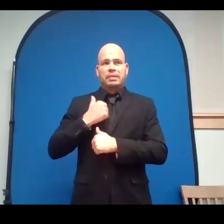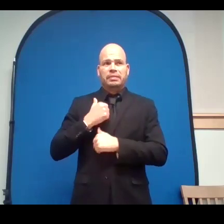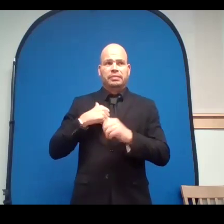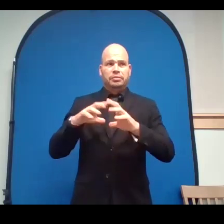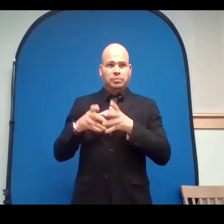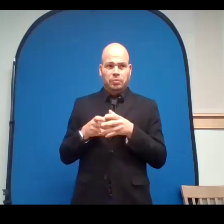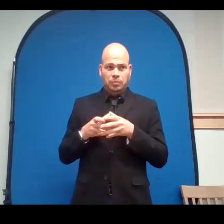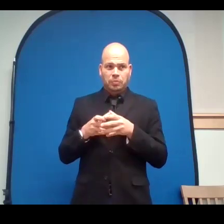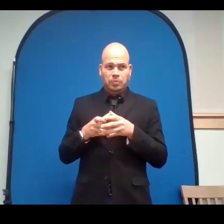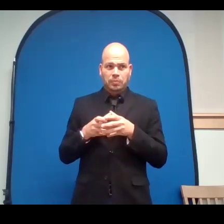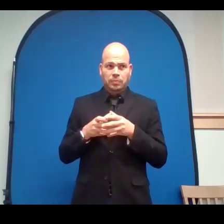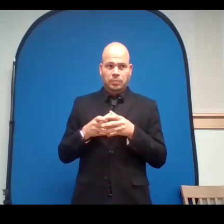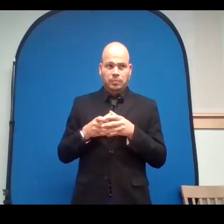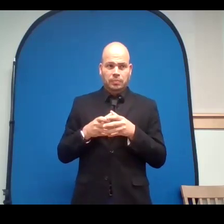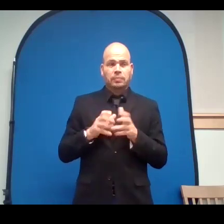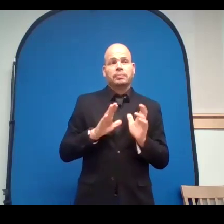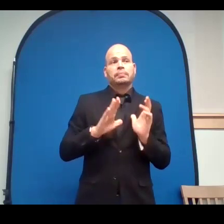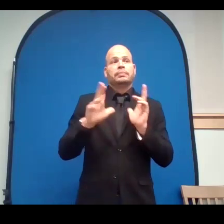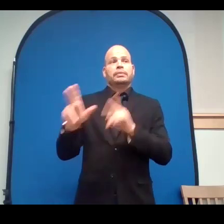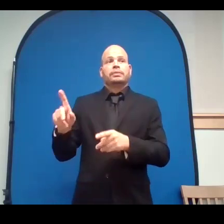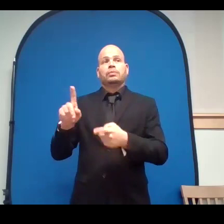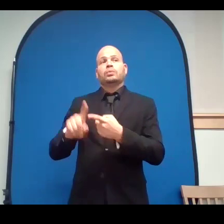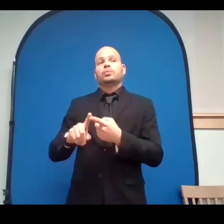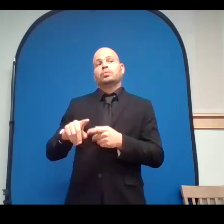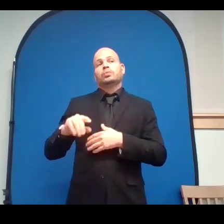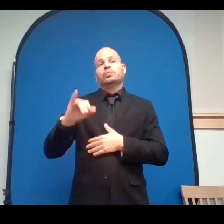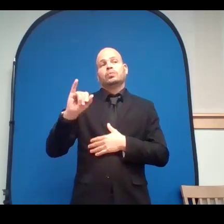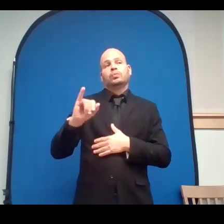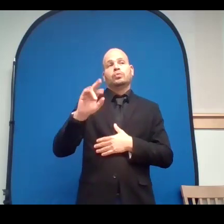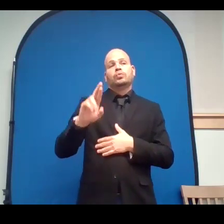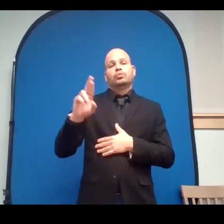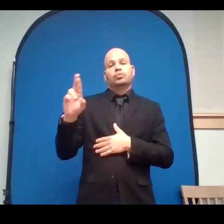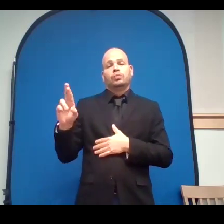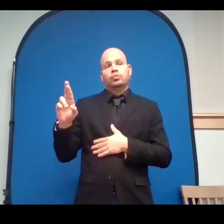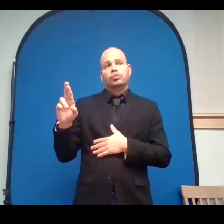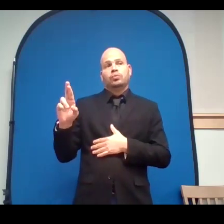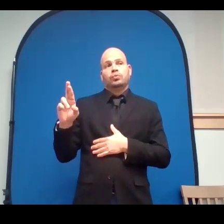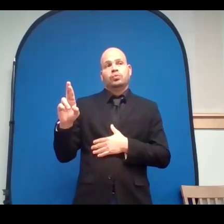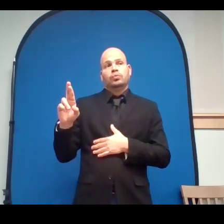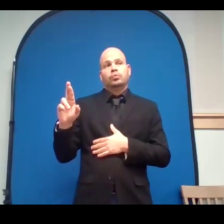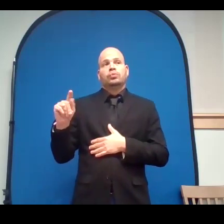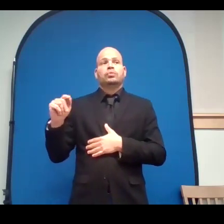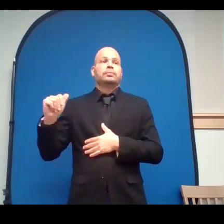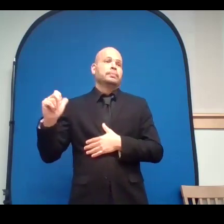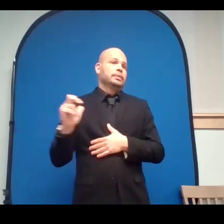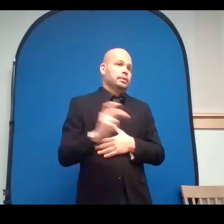then came back. I was in the IRR, if you will, and then came back in 2020 into the Army